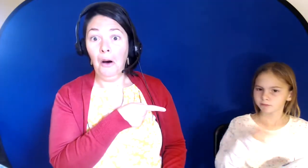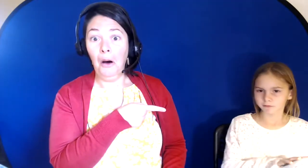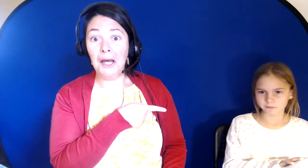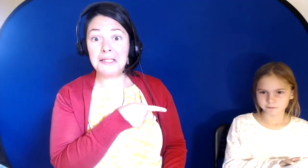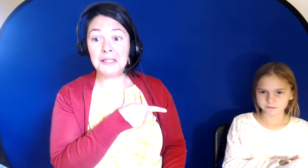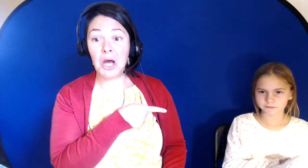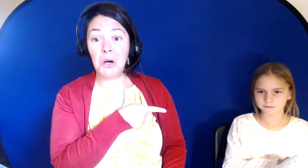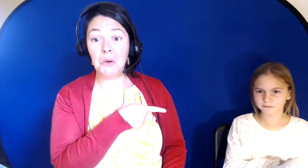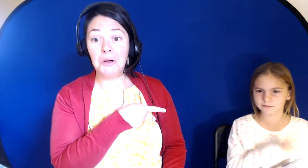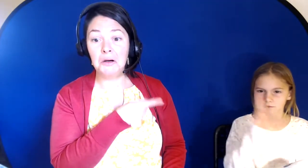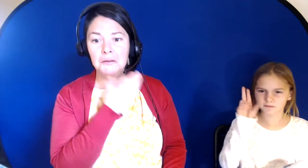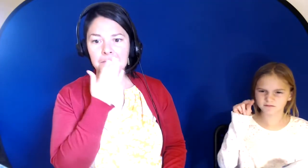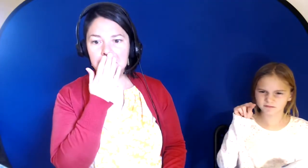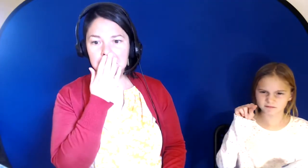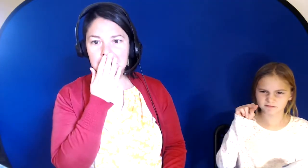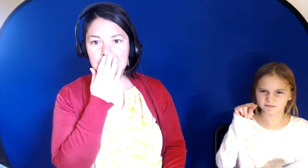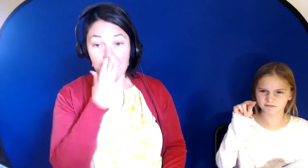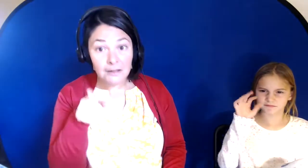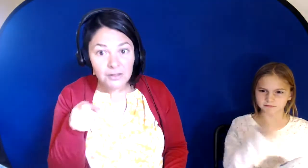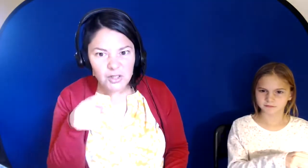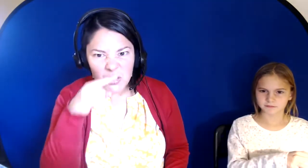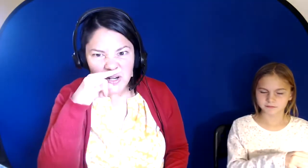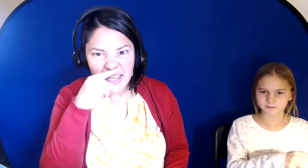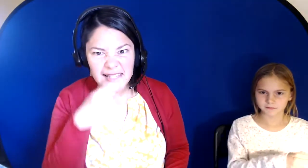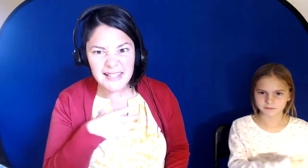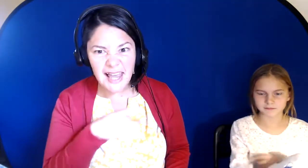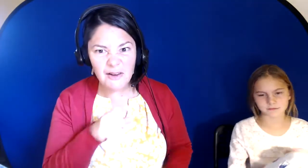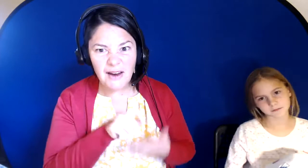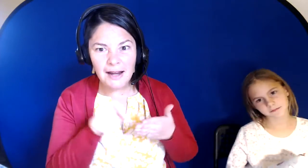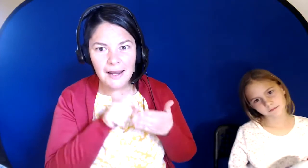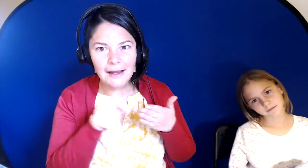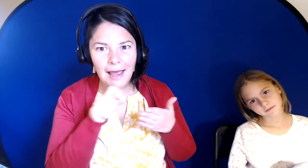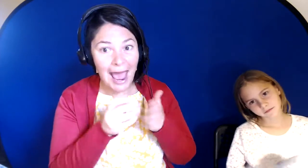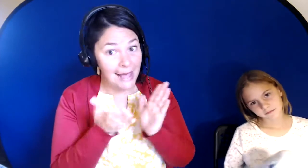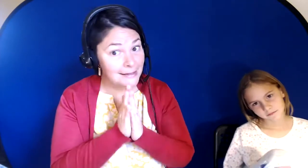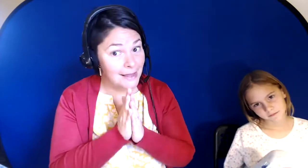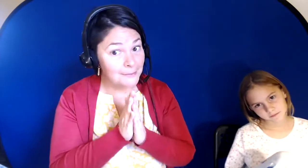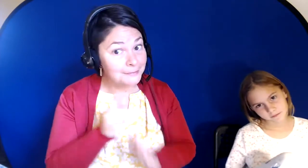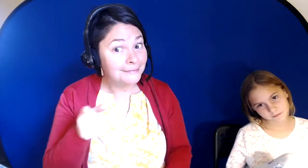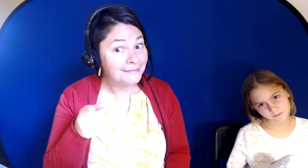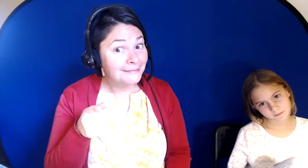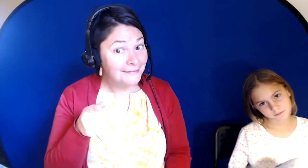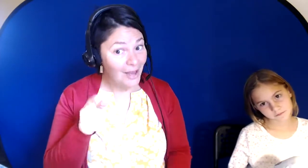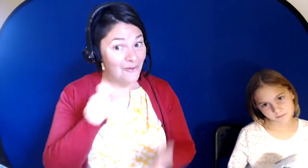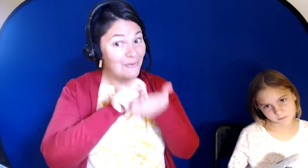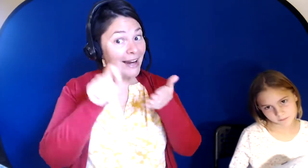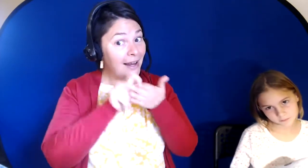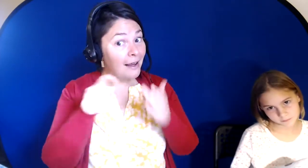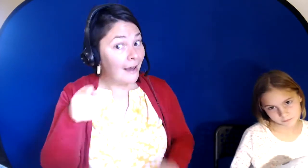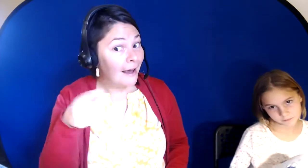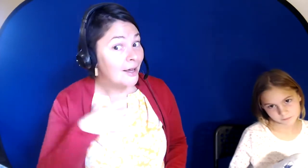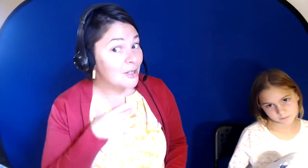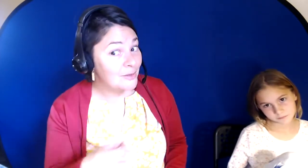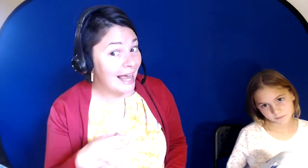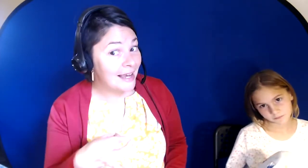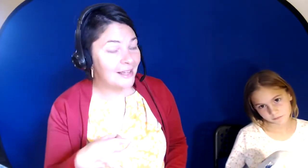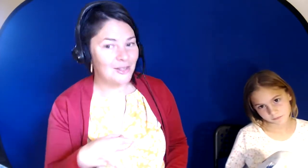It's a no. Do your kids like writing? Ask them. Writing? You like? Notice I